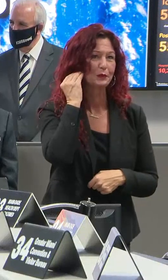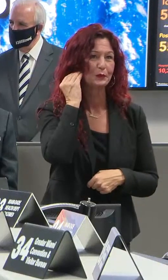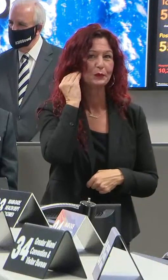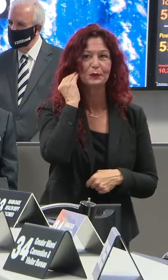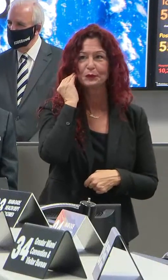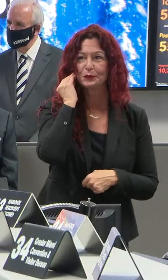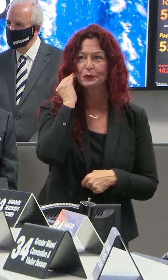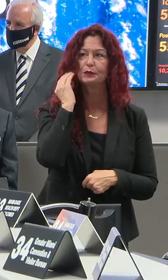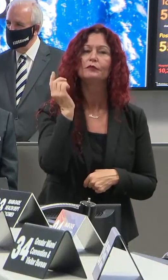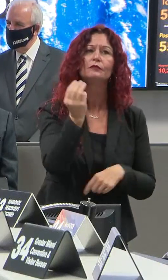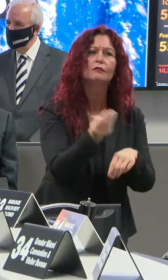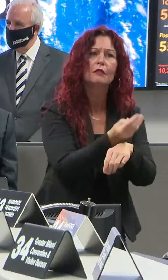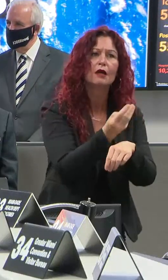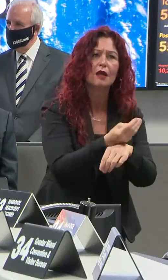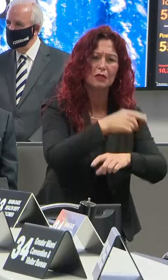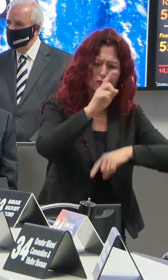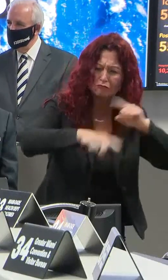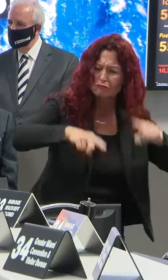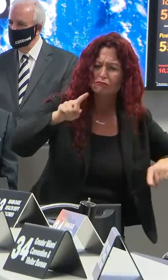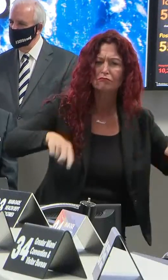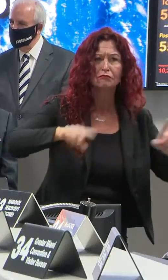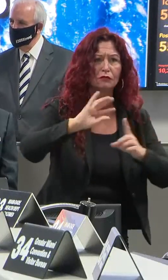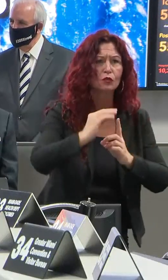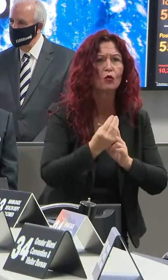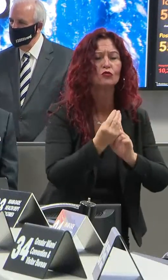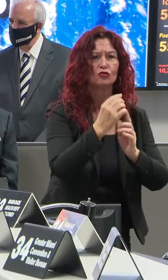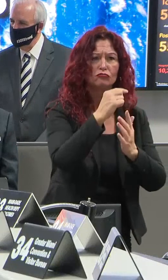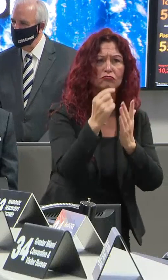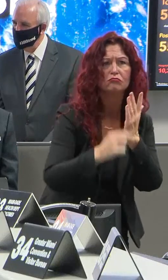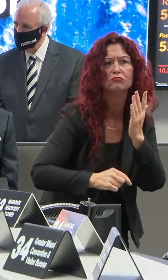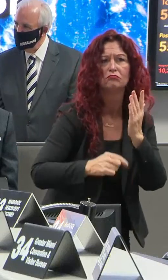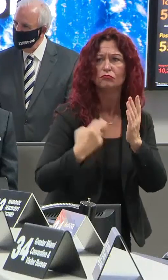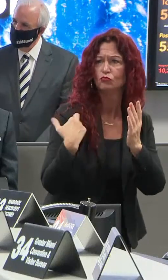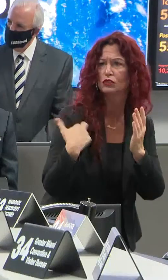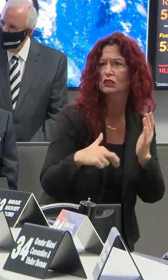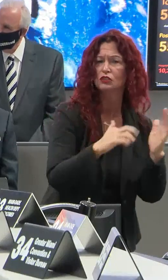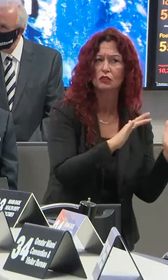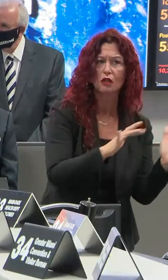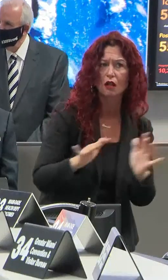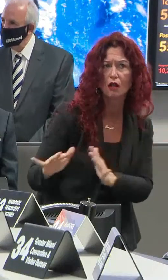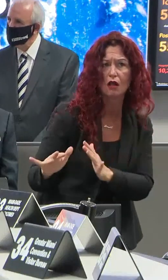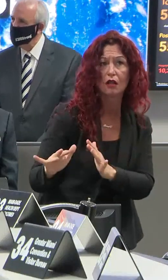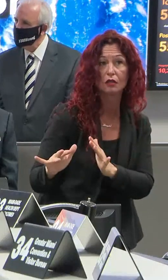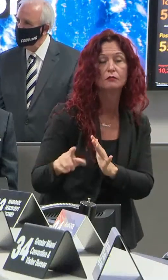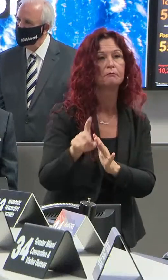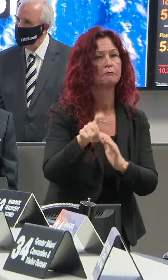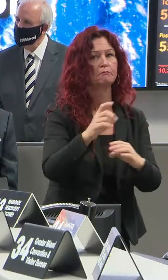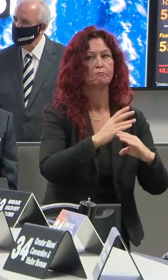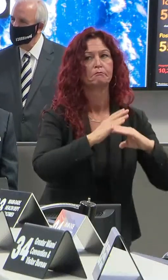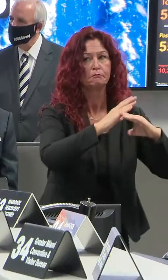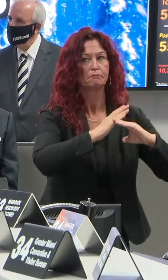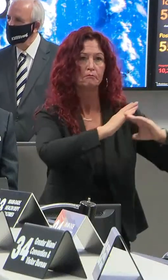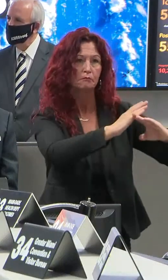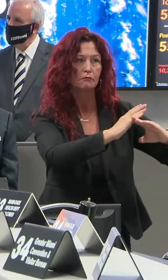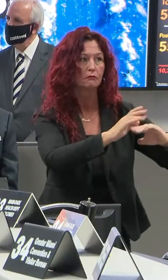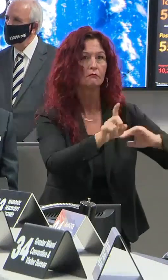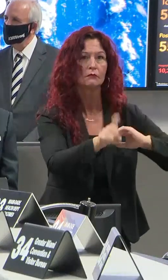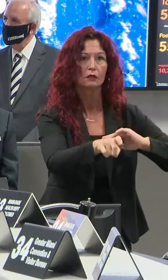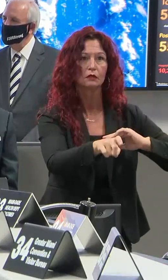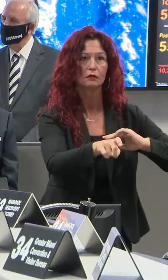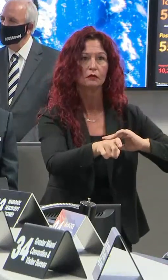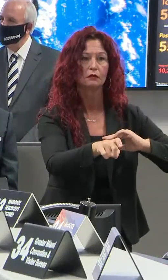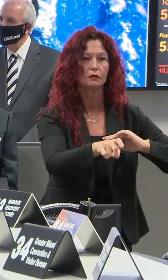our diversity, and to do so, we must be the vanguard and say that Black Lives Matter. From George Floyd to